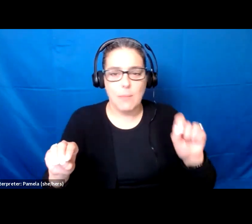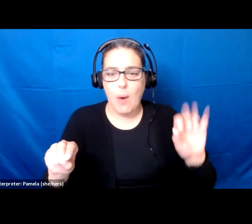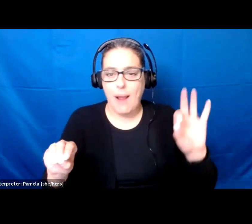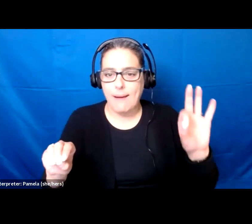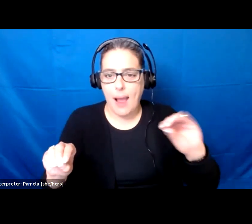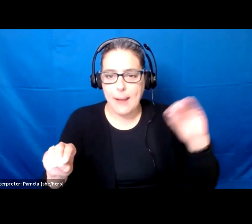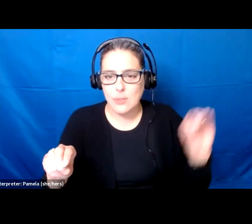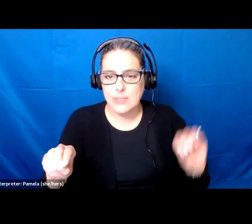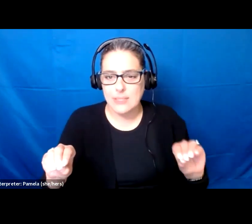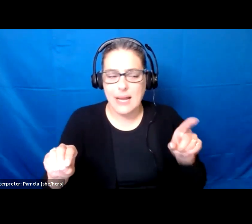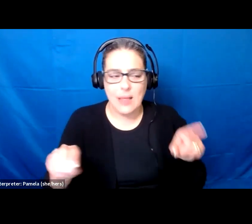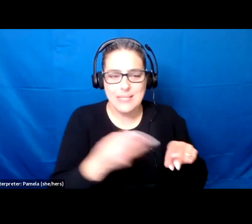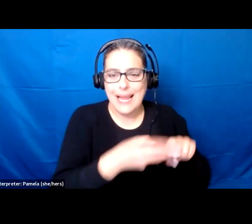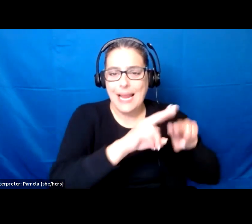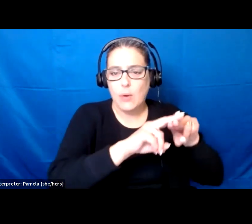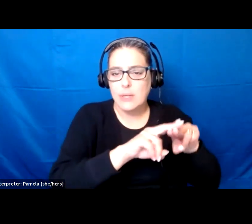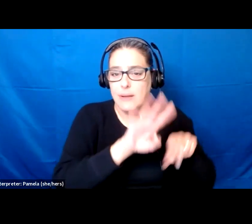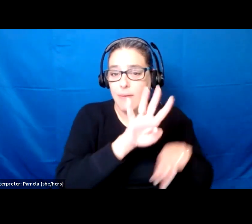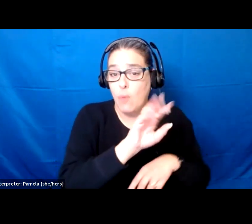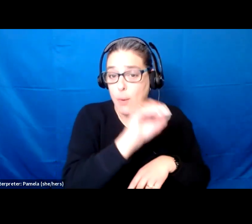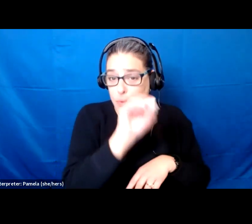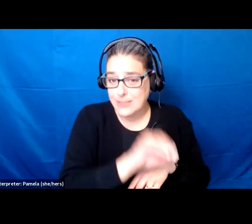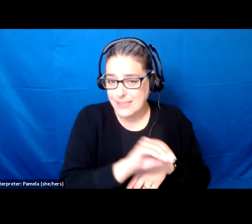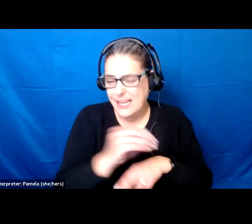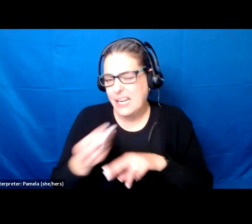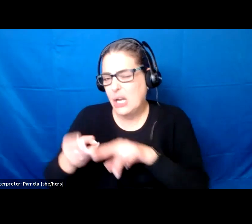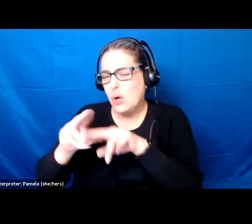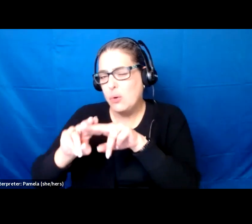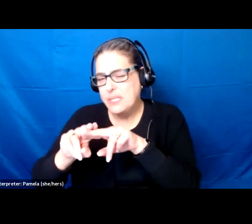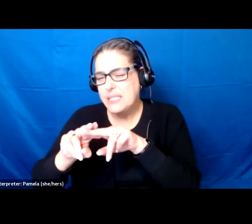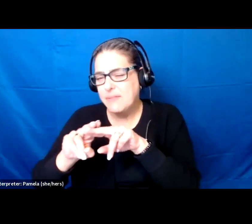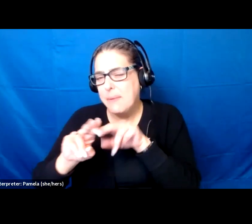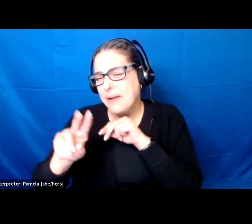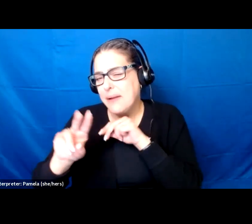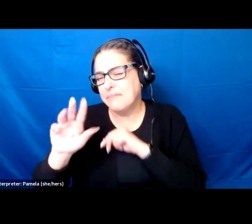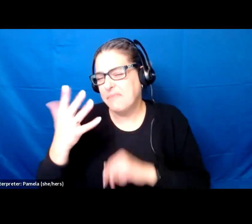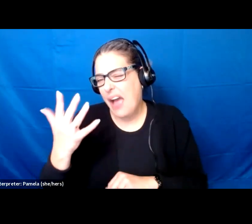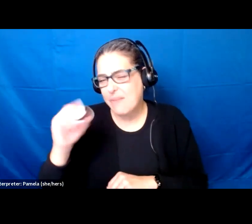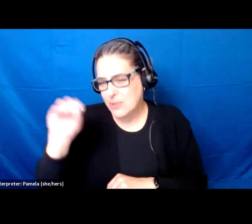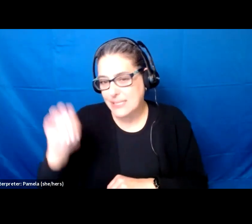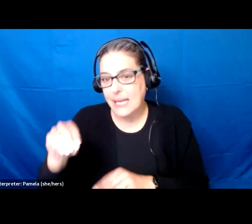of 4.4% for people without disabilities, respectively.